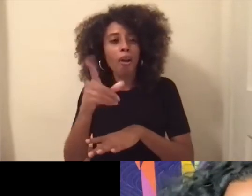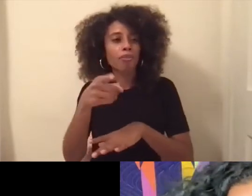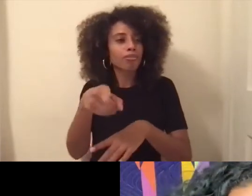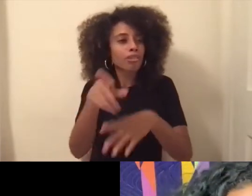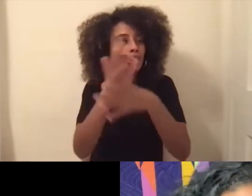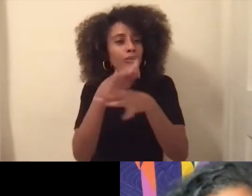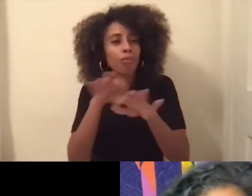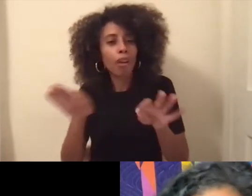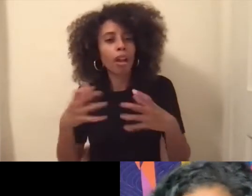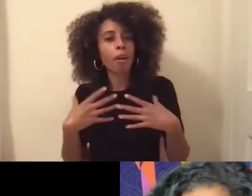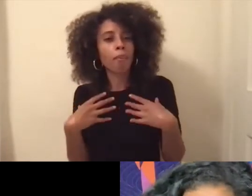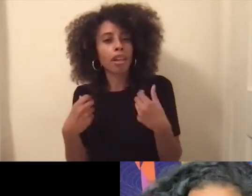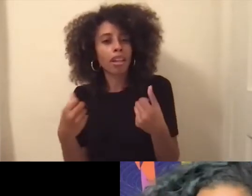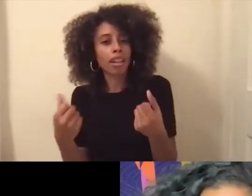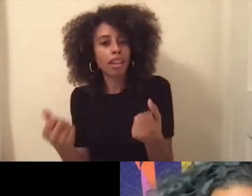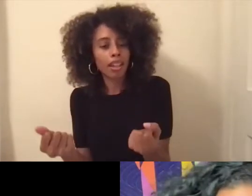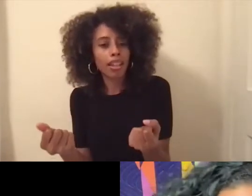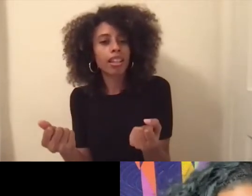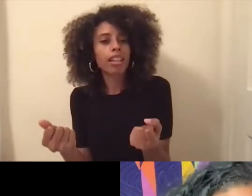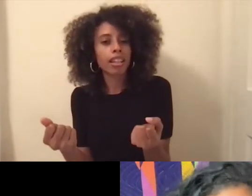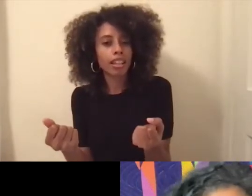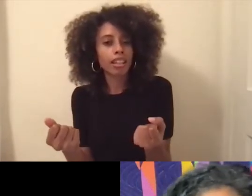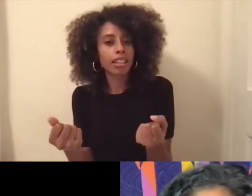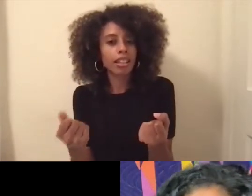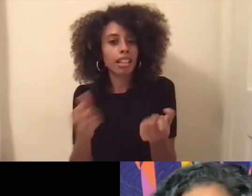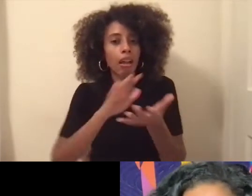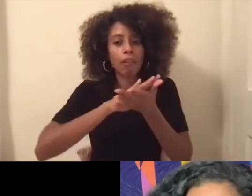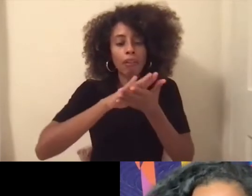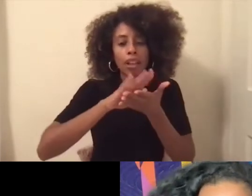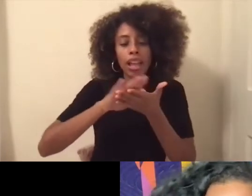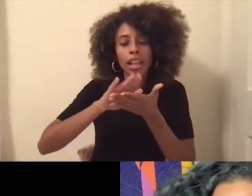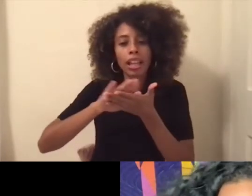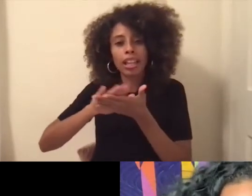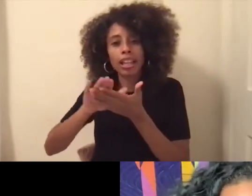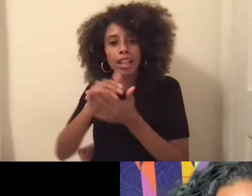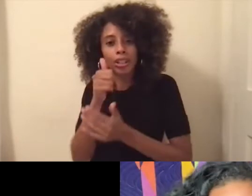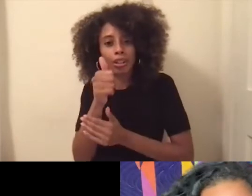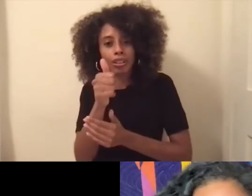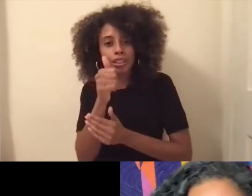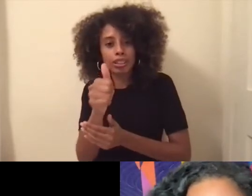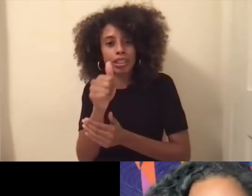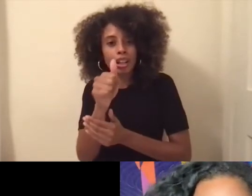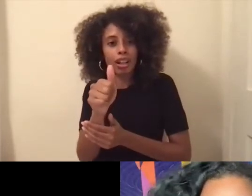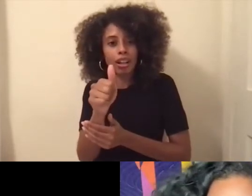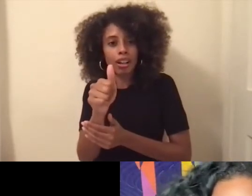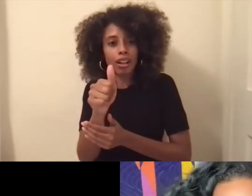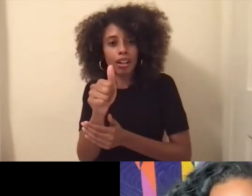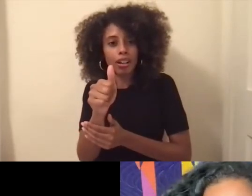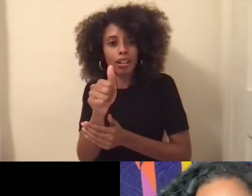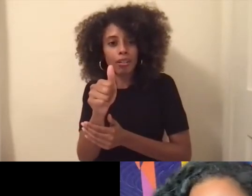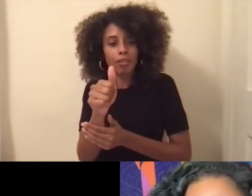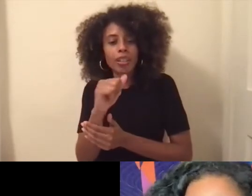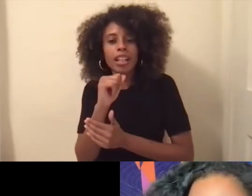Moving from freedom and daring, cleaning out the cells. No one told them to heal, they were told to shrink.